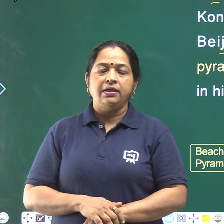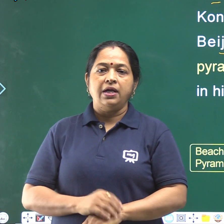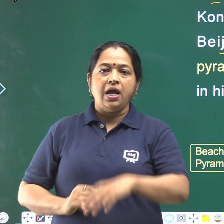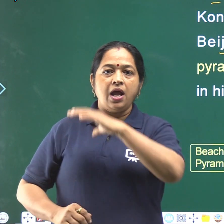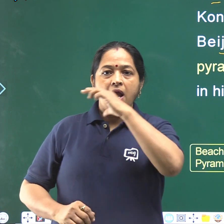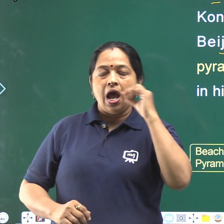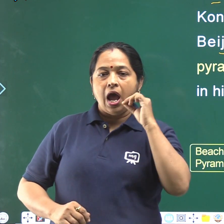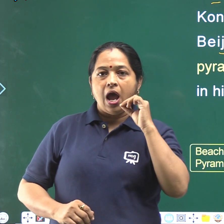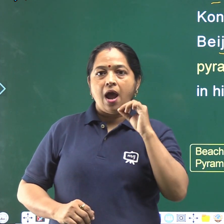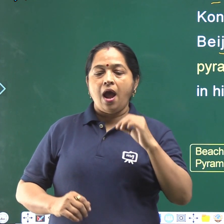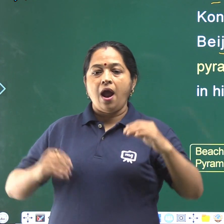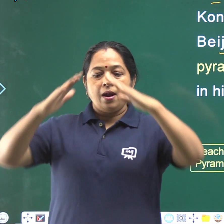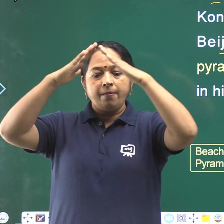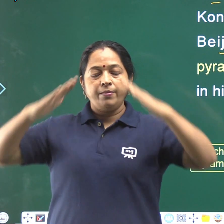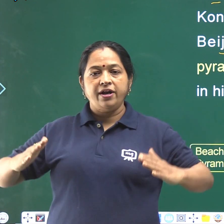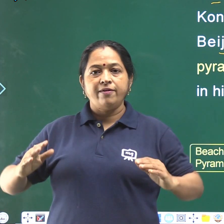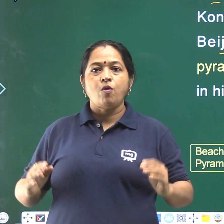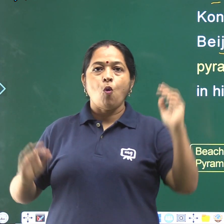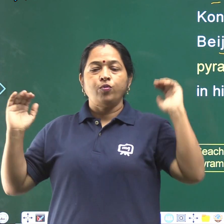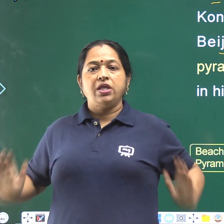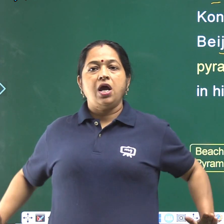and Pyramids of Egypt